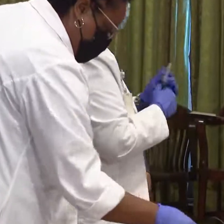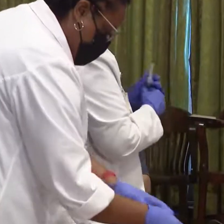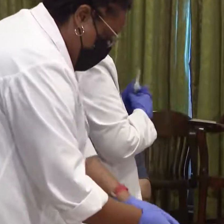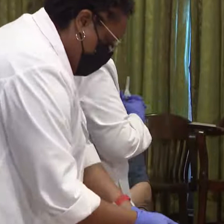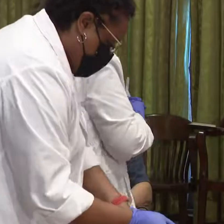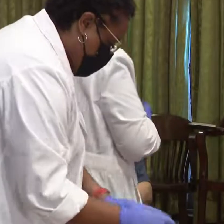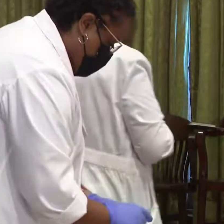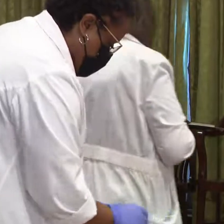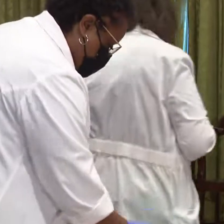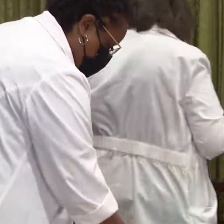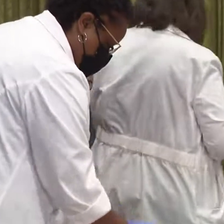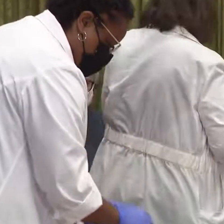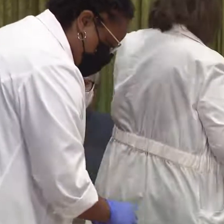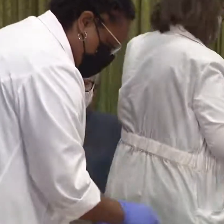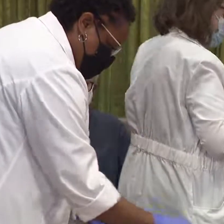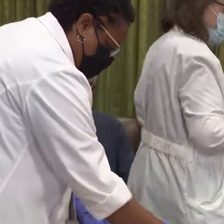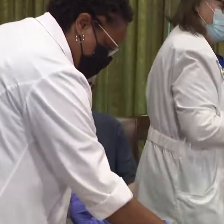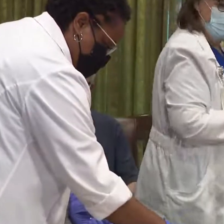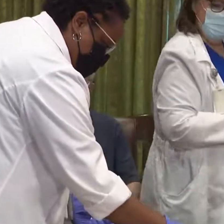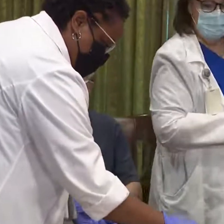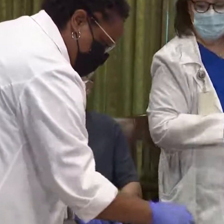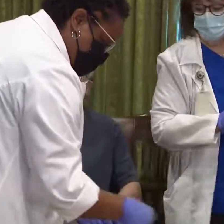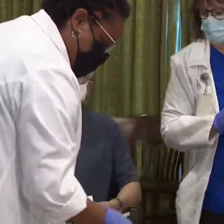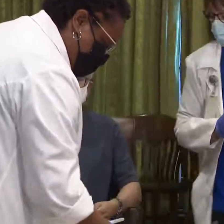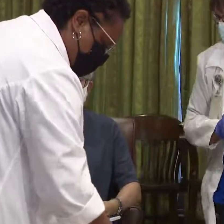All right.